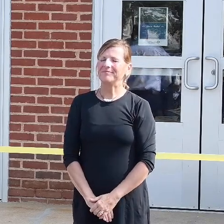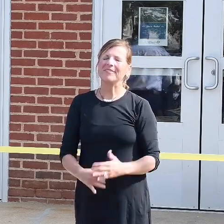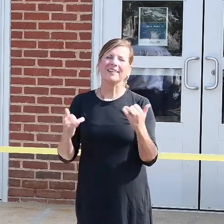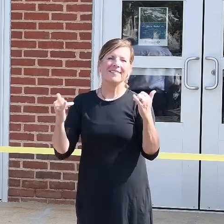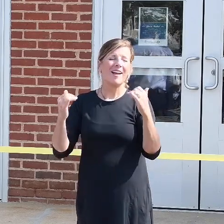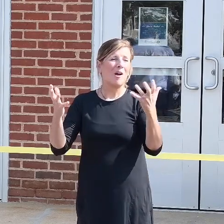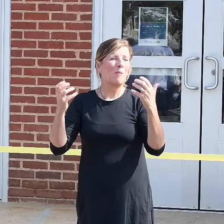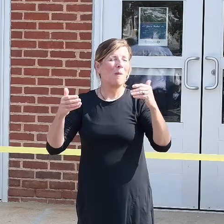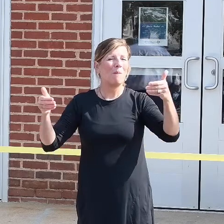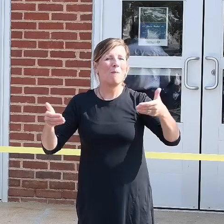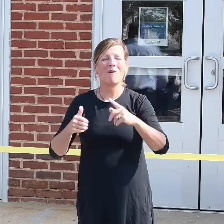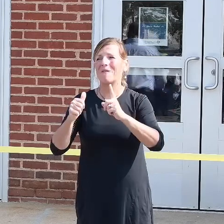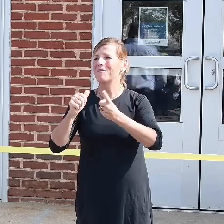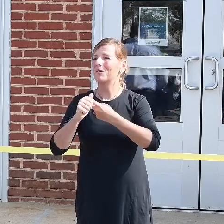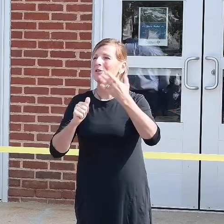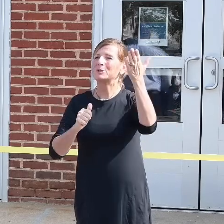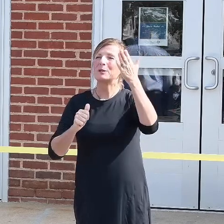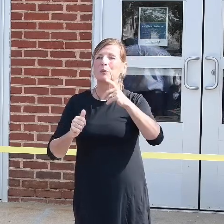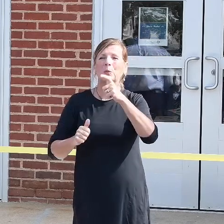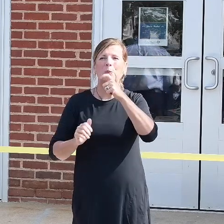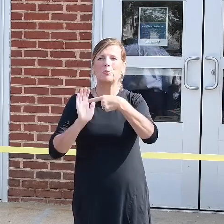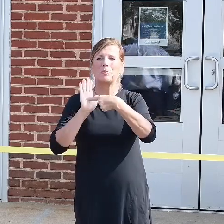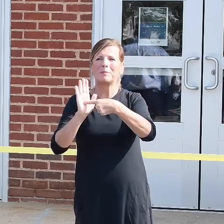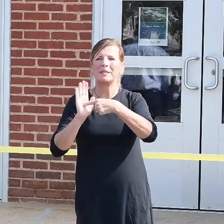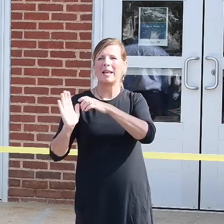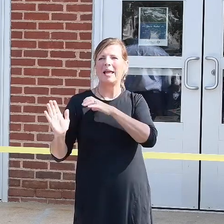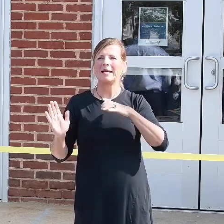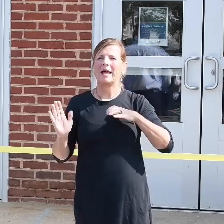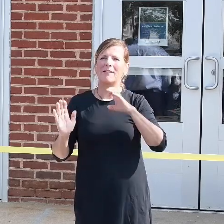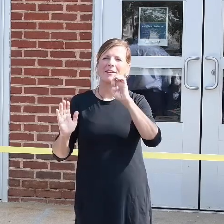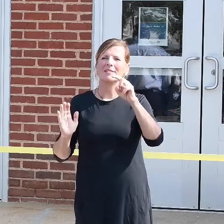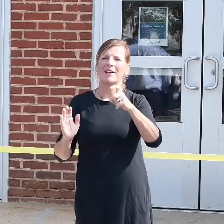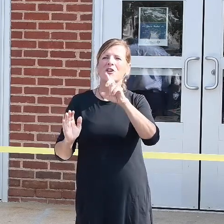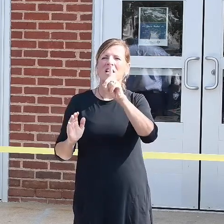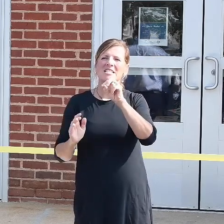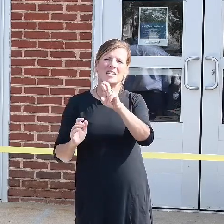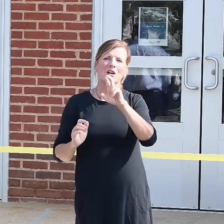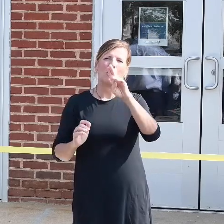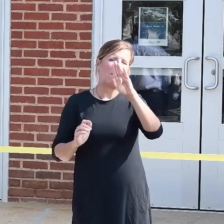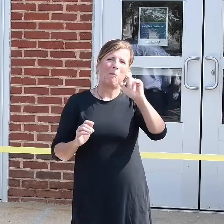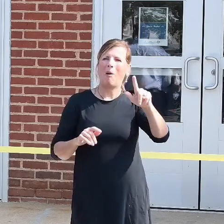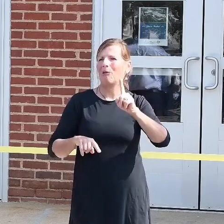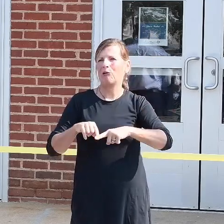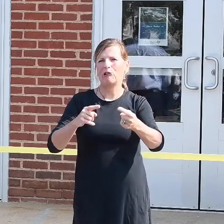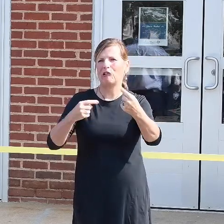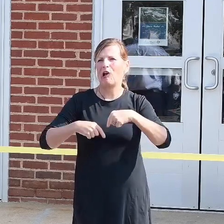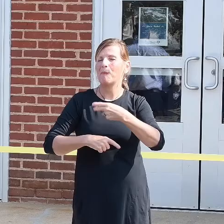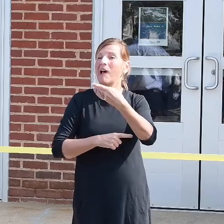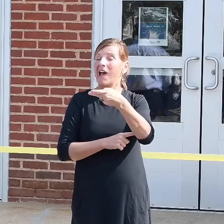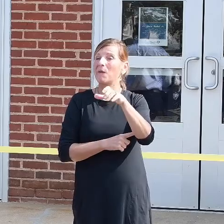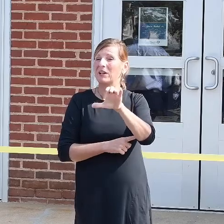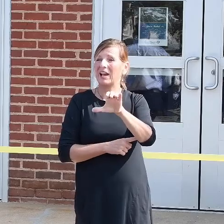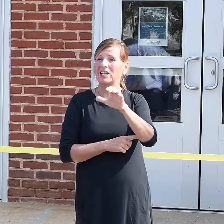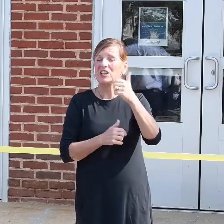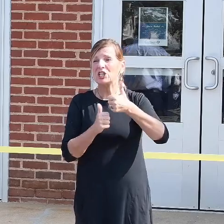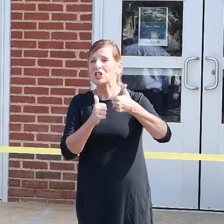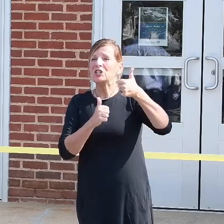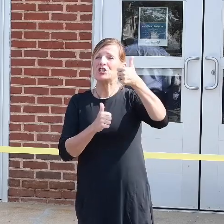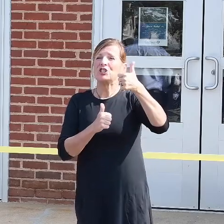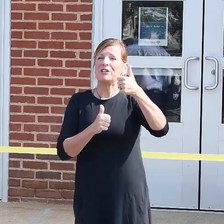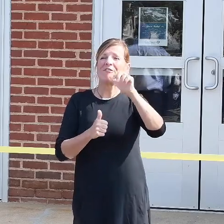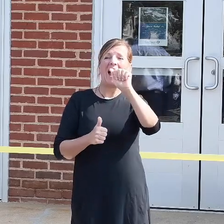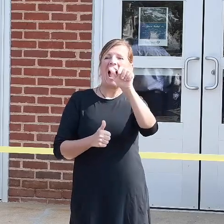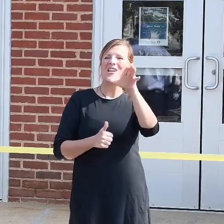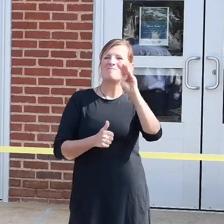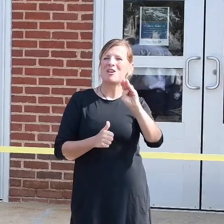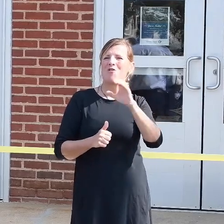Now I would like to welcome our first speaker, who's representing County Executive Dr. Ball, who couldn't be with us today, Howard County's Chief